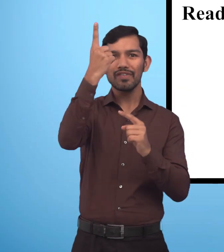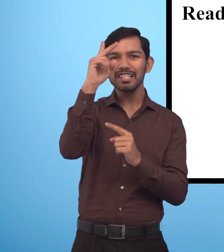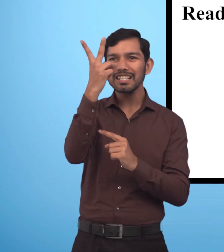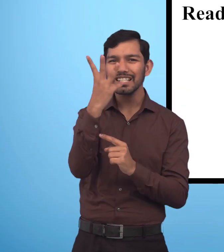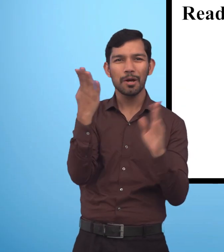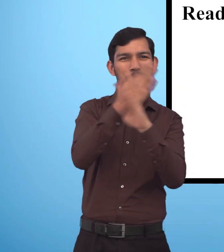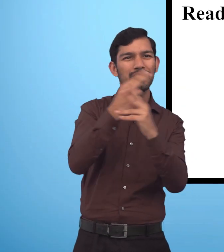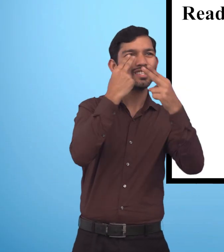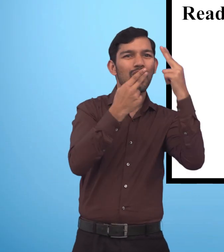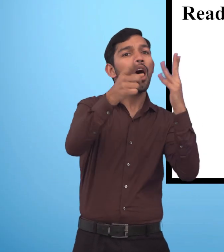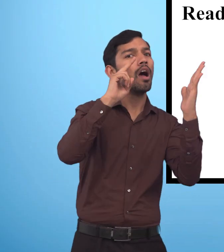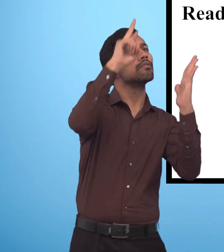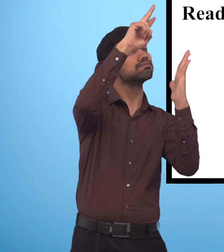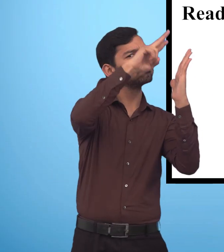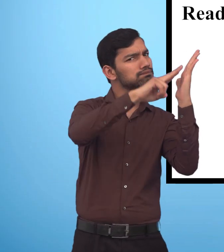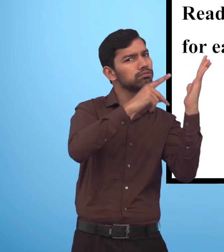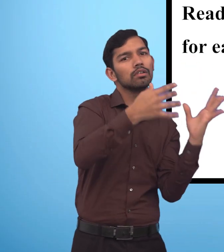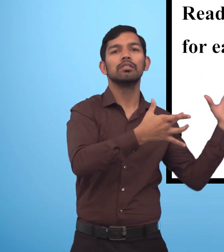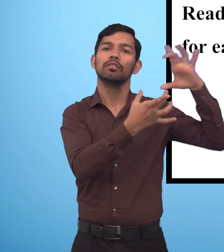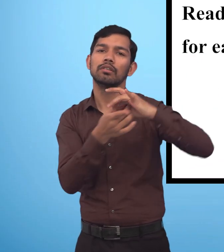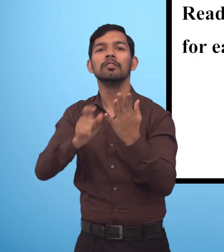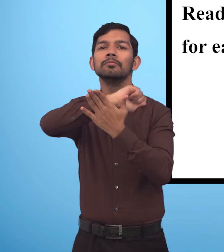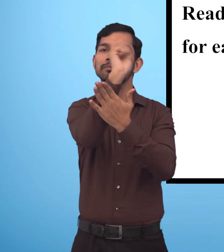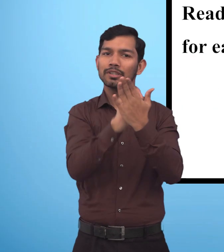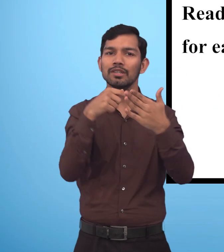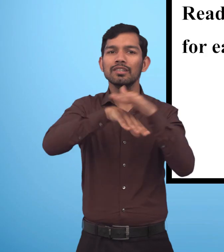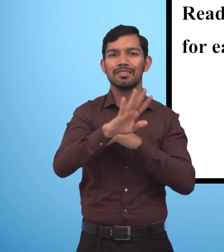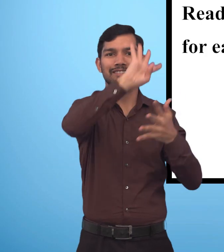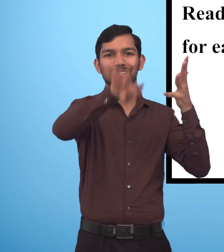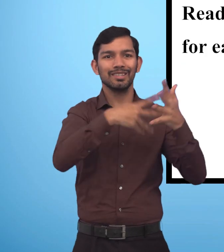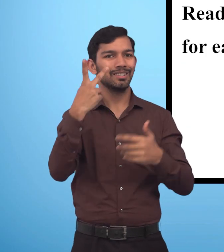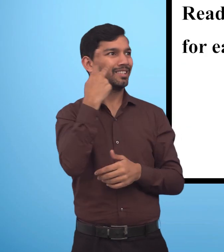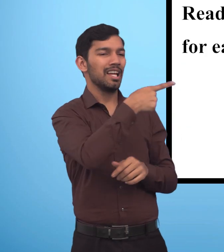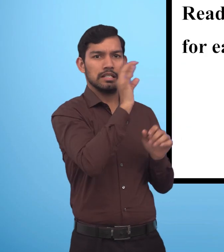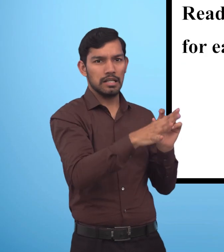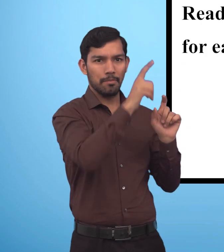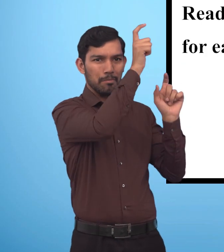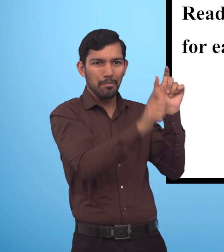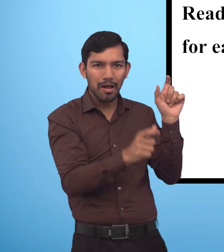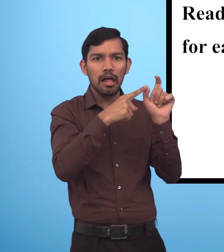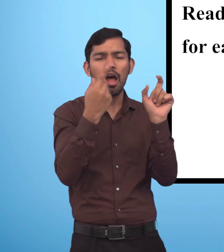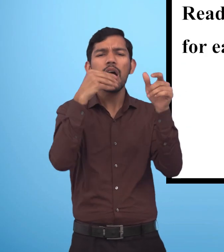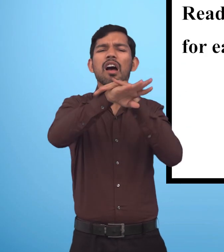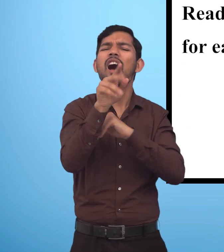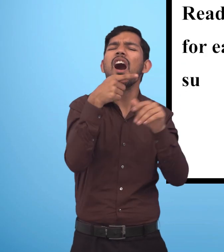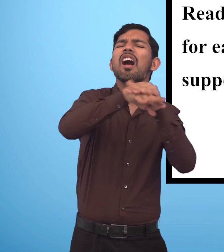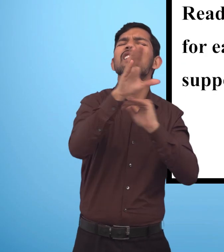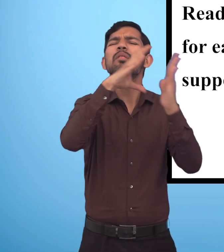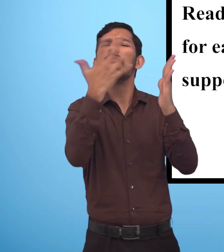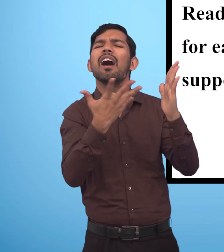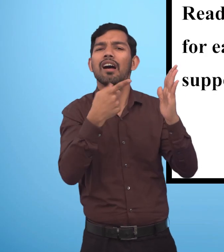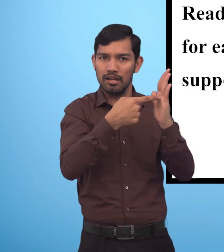Read the paragraphs and write the main idea for each. Then, match the main idea with